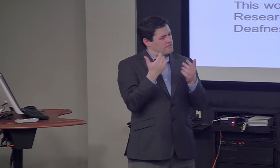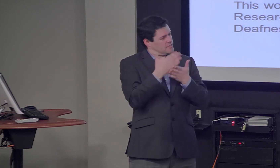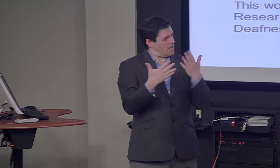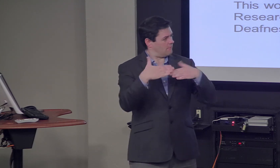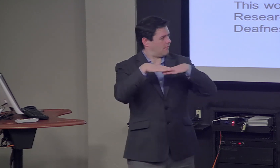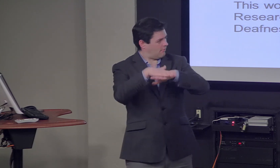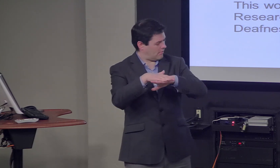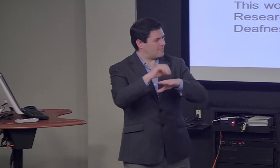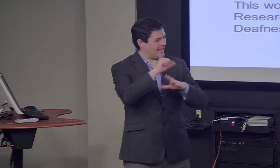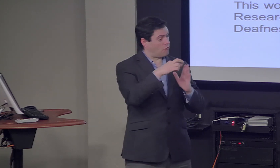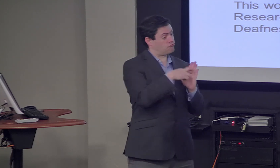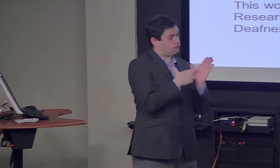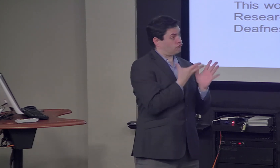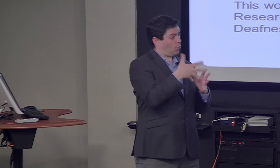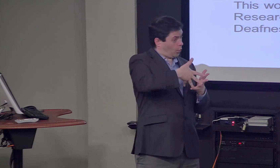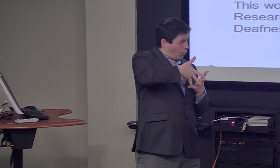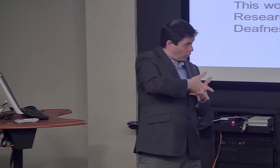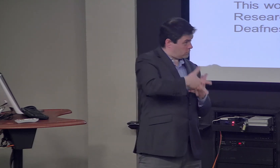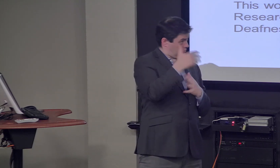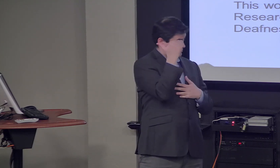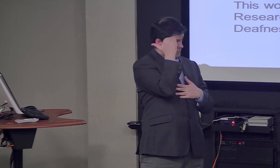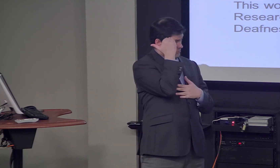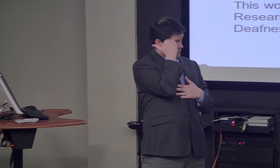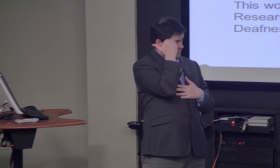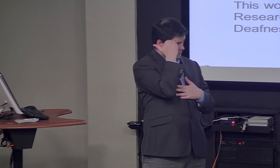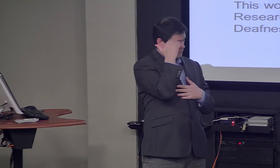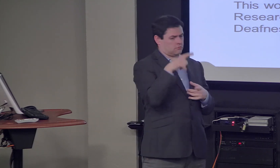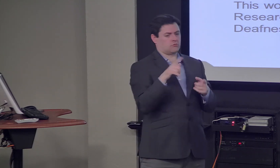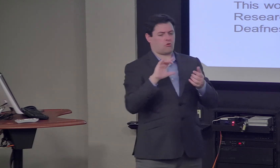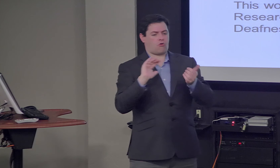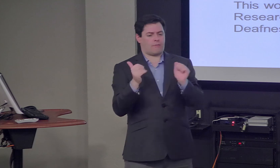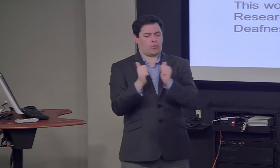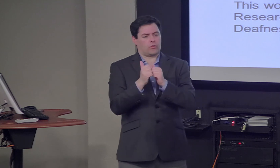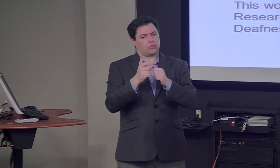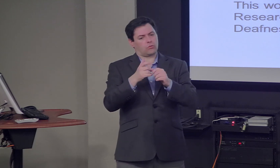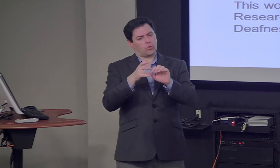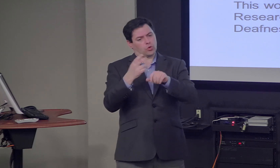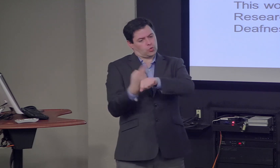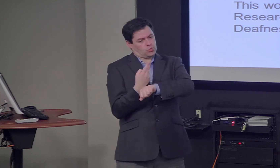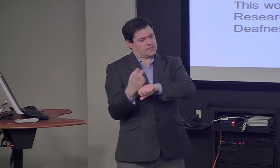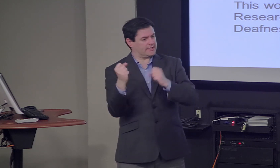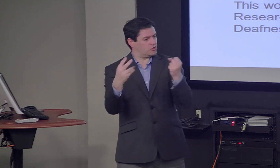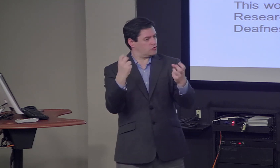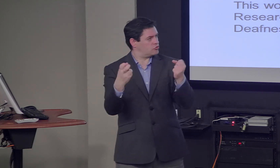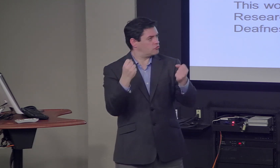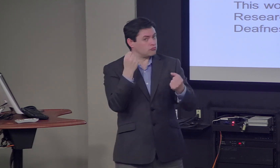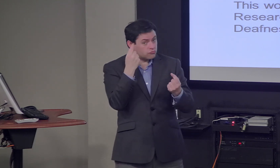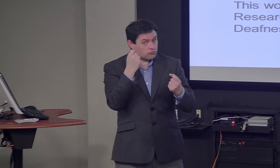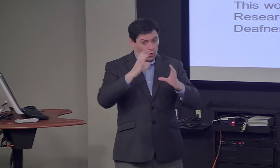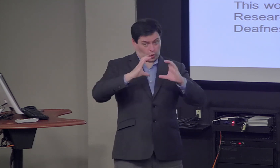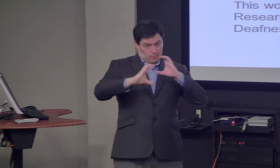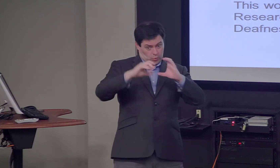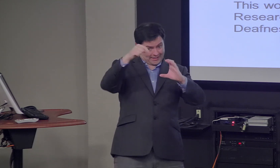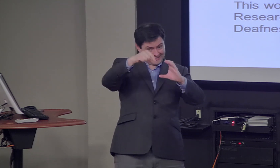more acceptable than those at the phonological level. So if those rules are a natural part of a person's cognition and part of